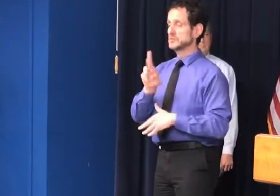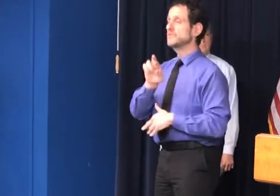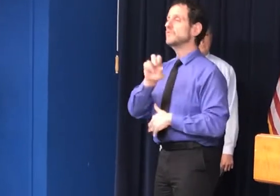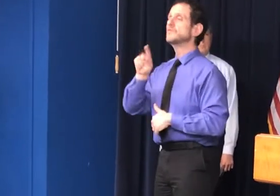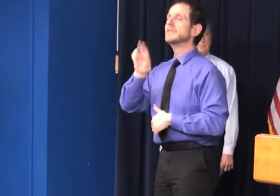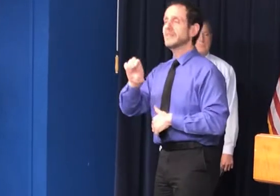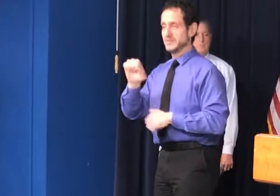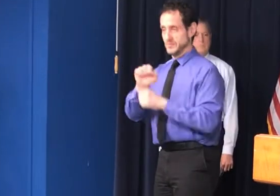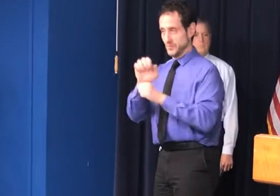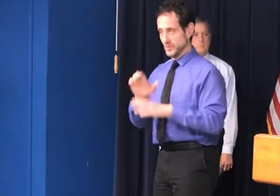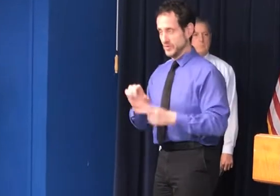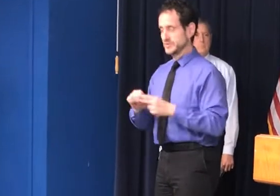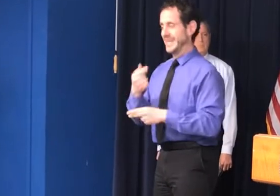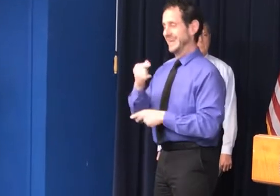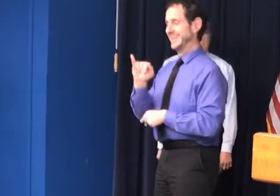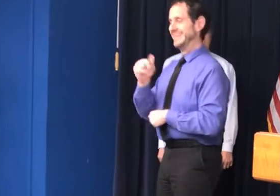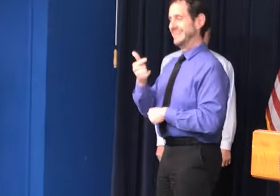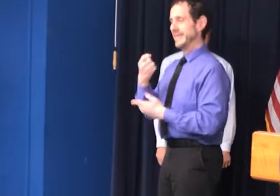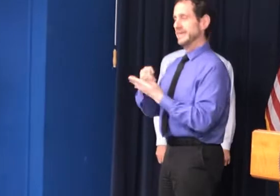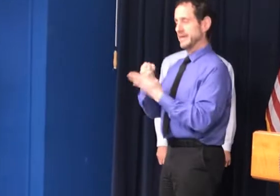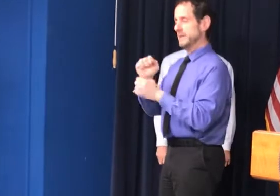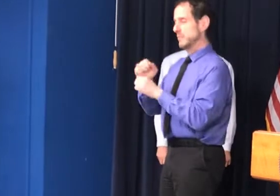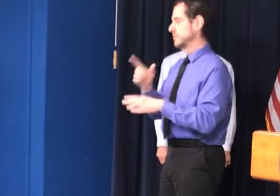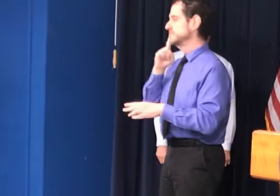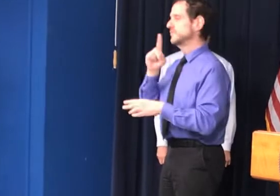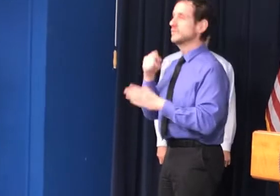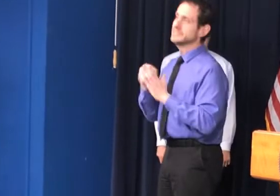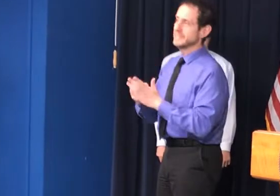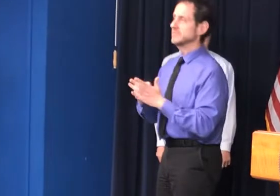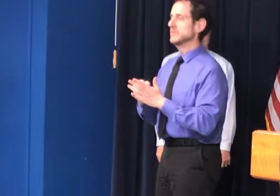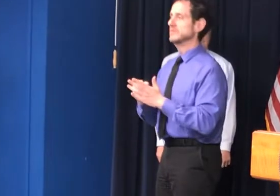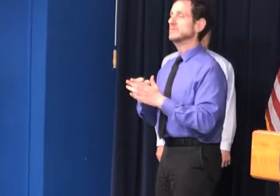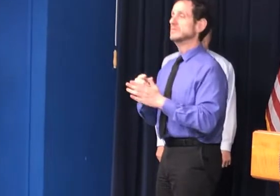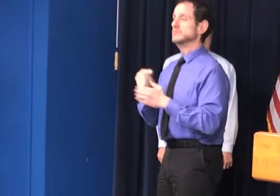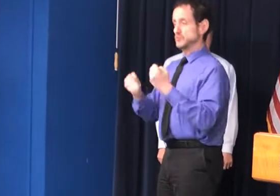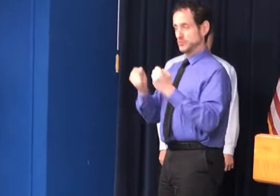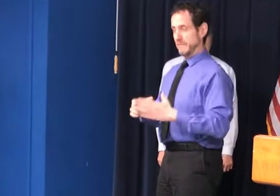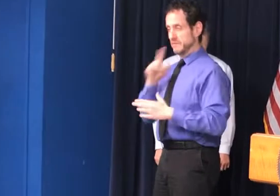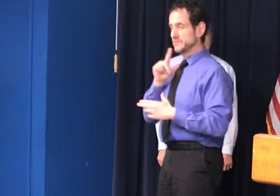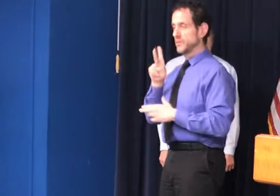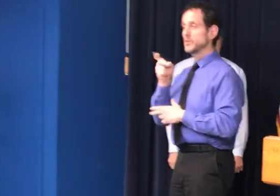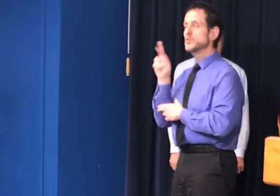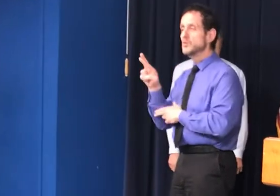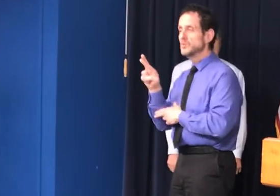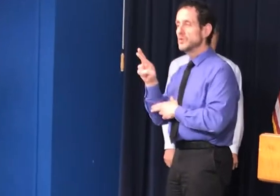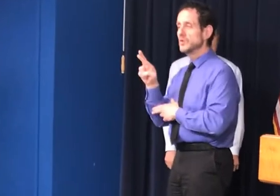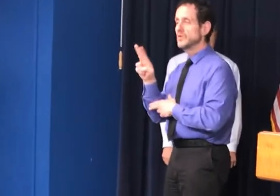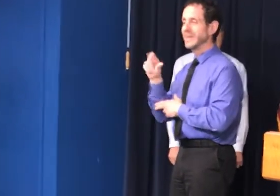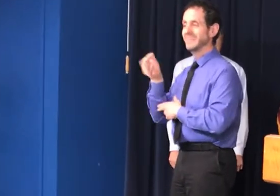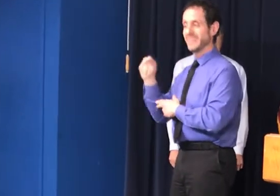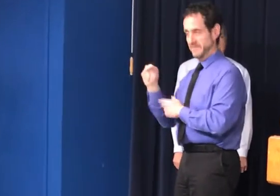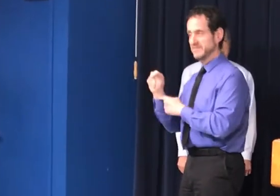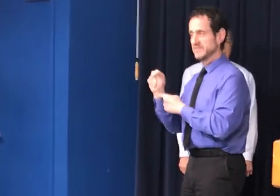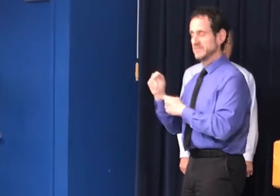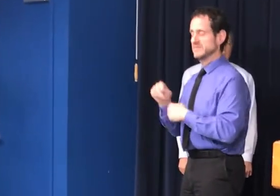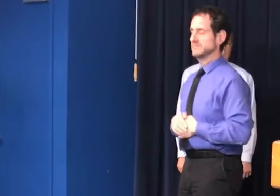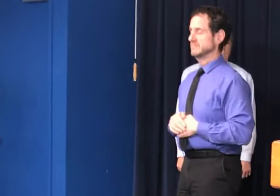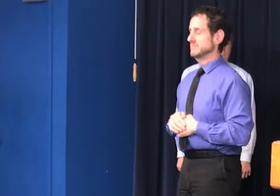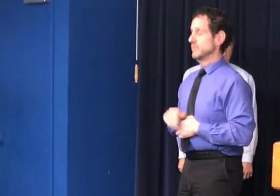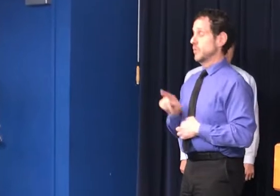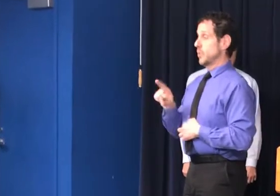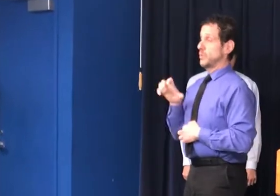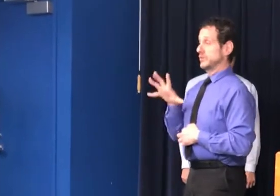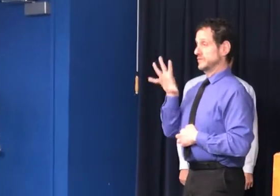and gig economy workers like Uber and Lyft drivers. It invests $150